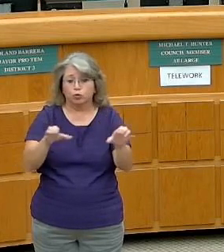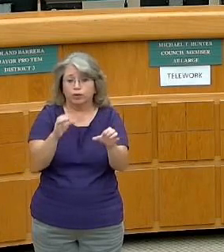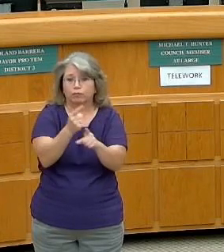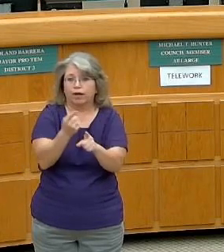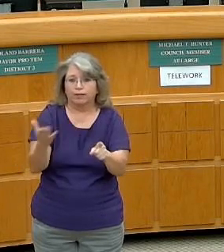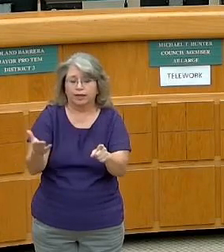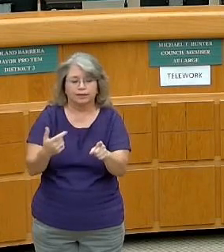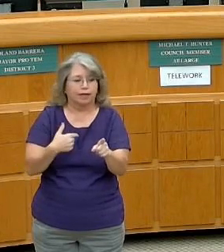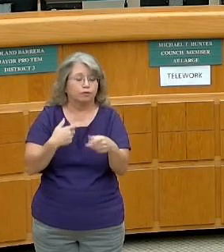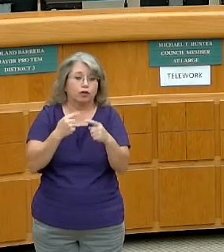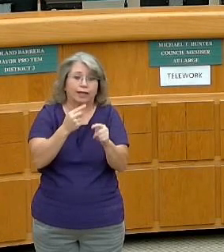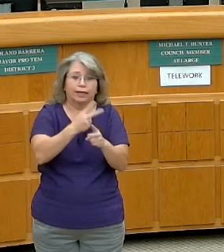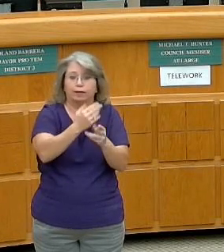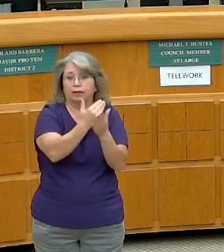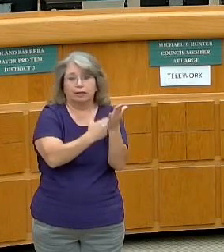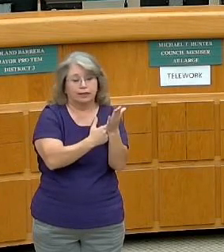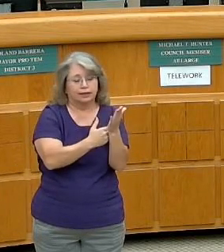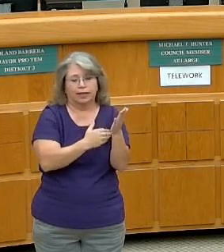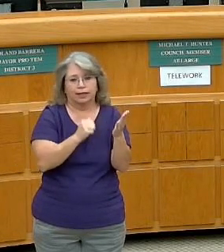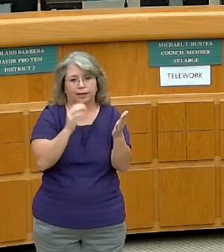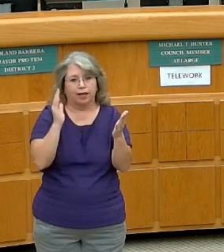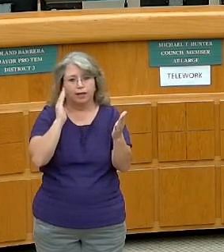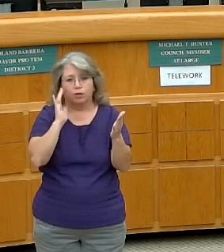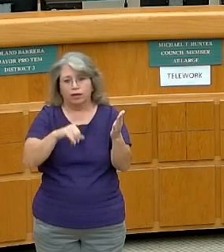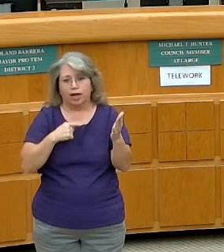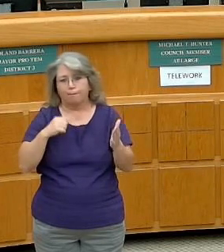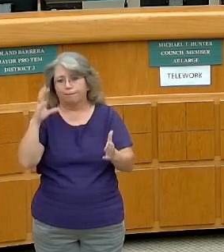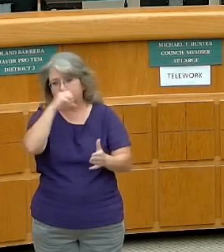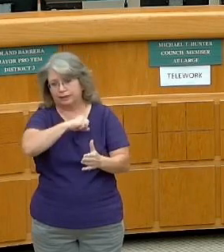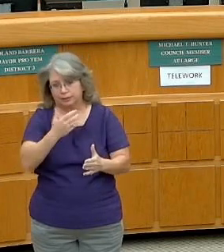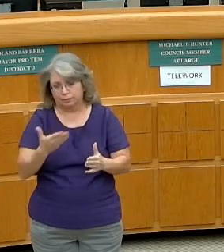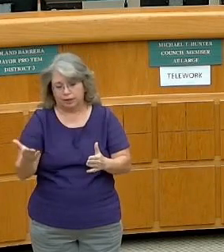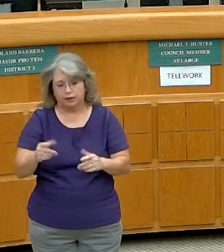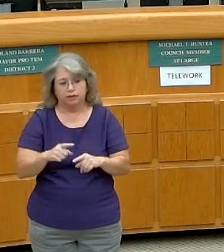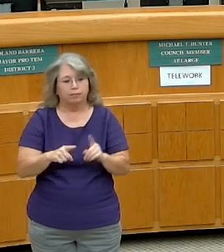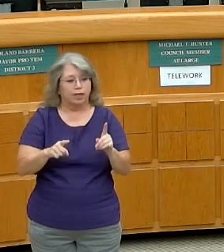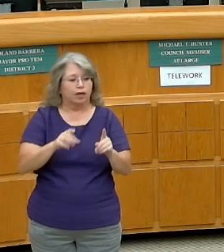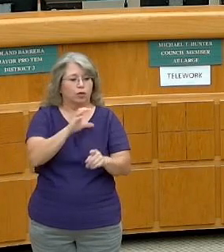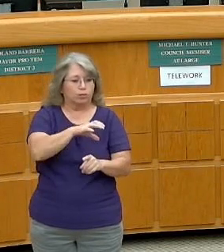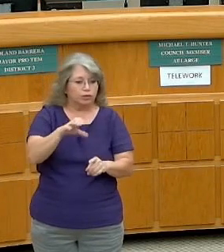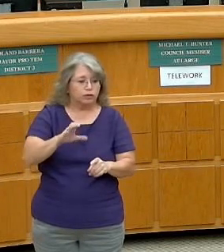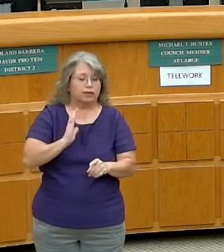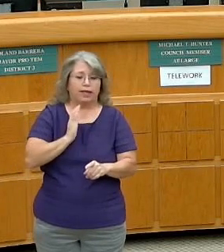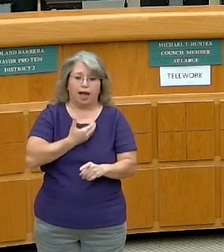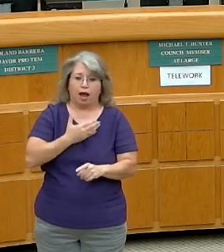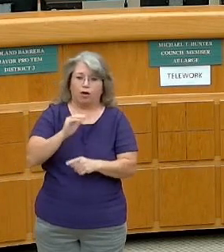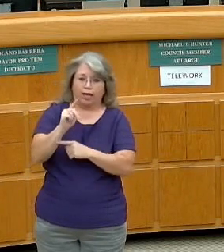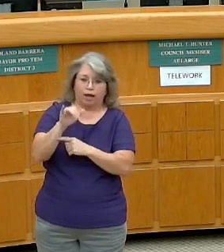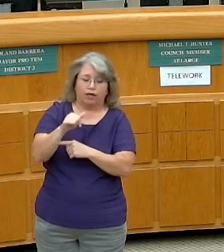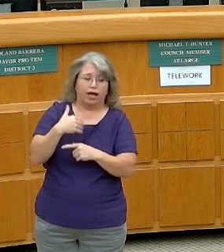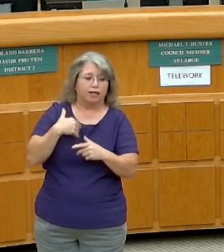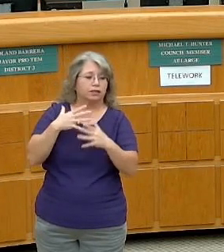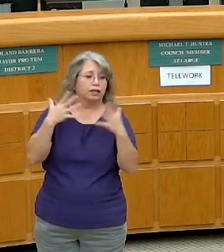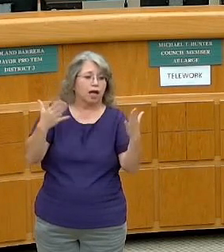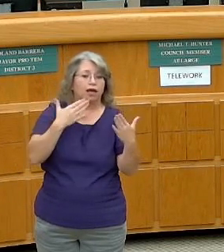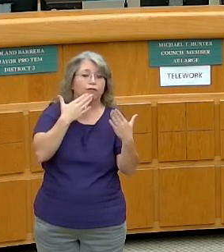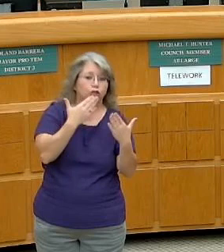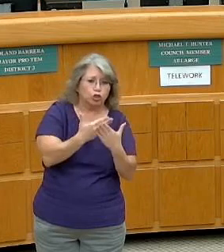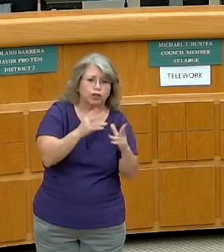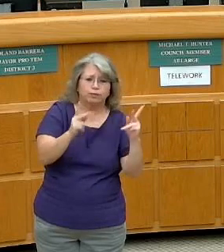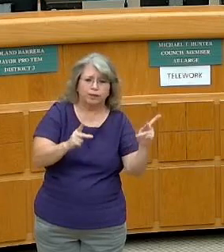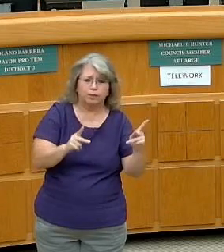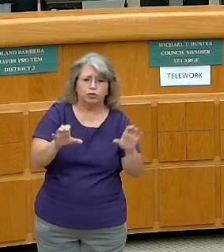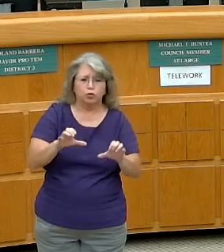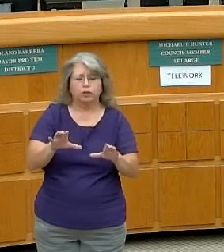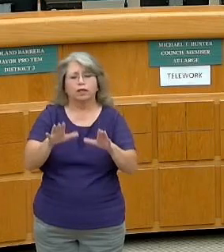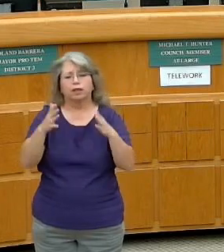not. But Corpus Christi and Nueces County have got a lot of good people in it doing a lot of good things. And we're going to come out ahead on this in the very